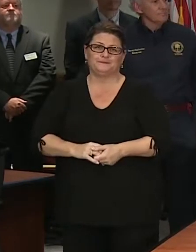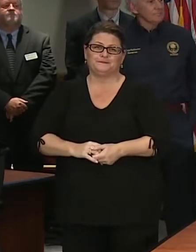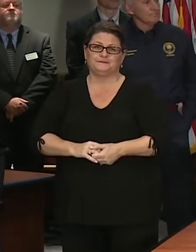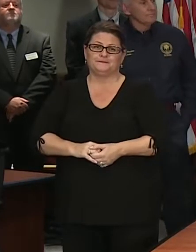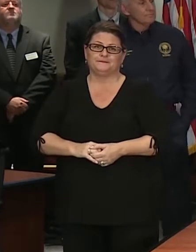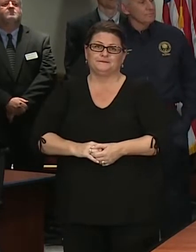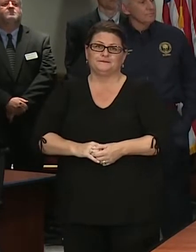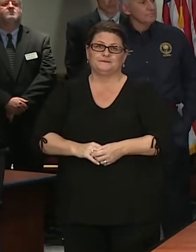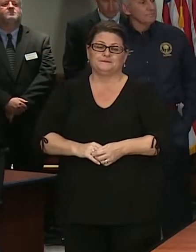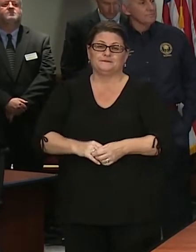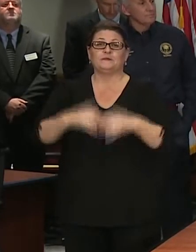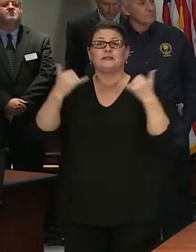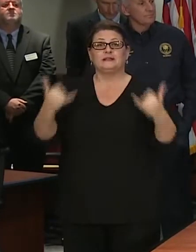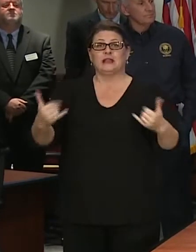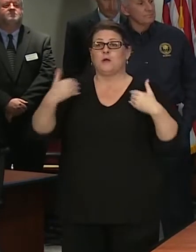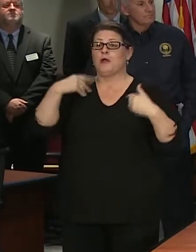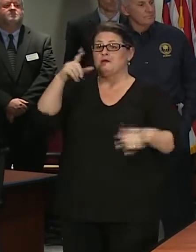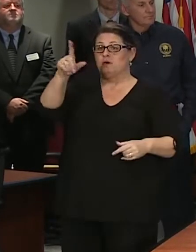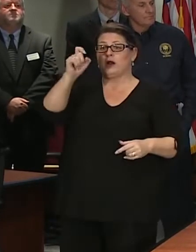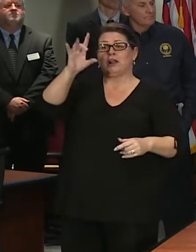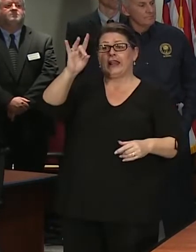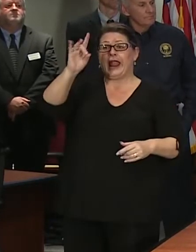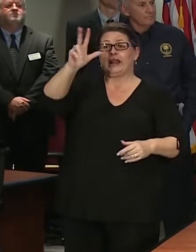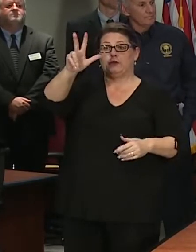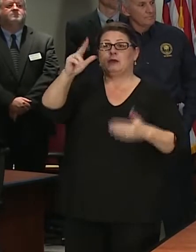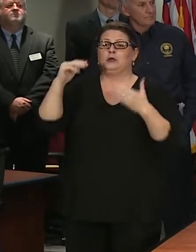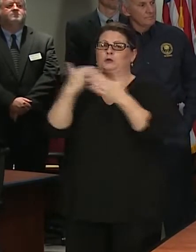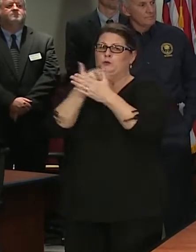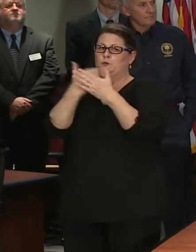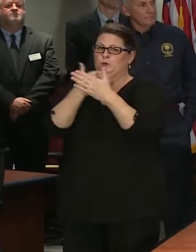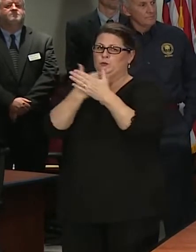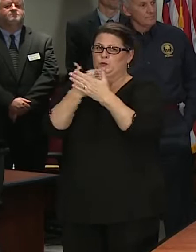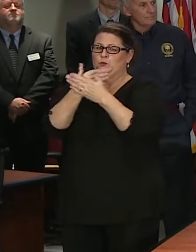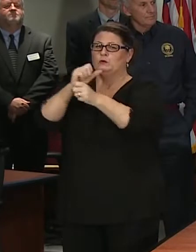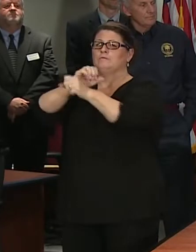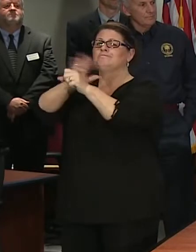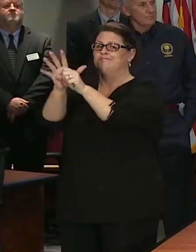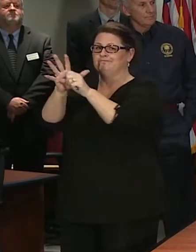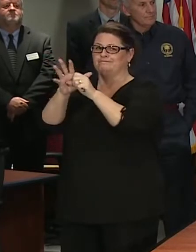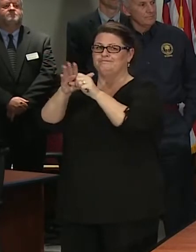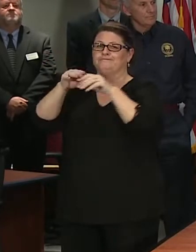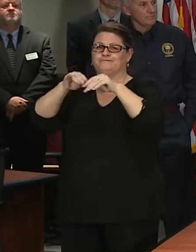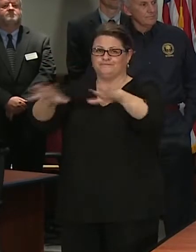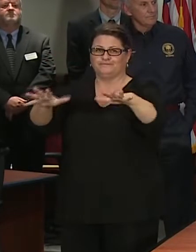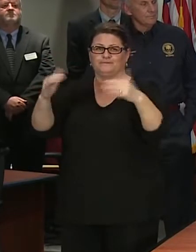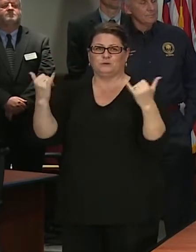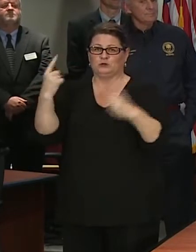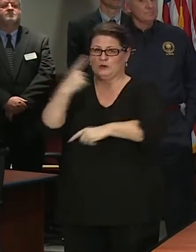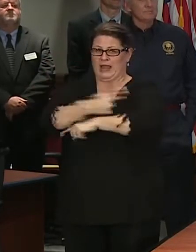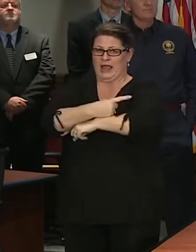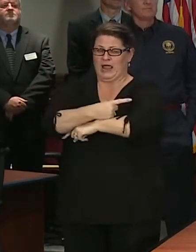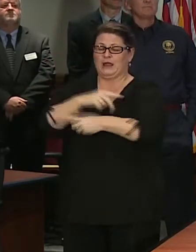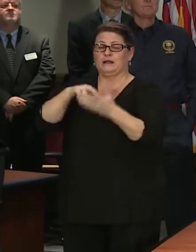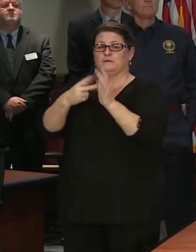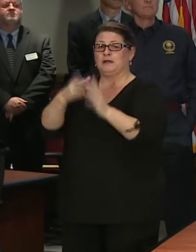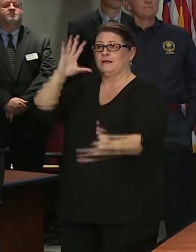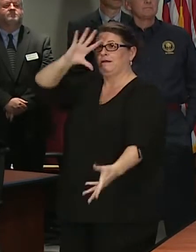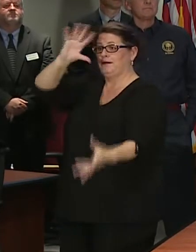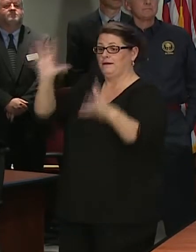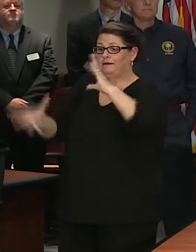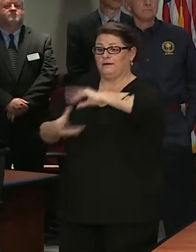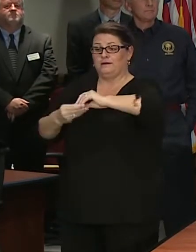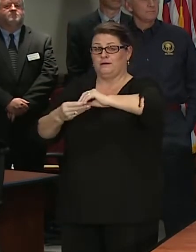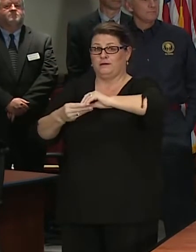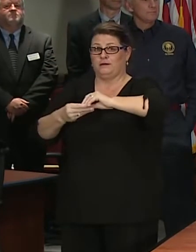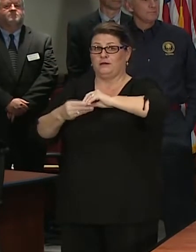We are reporting 183 new cases of COVID-19 as of today, which brings the total number of people